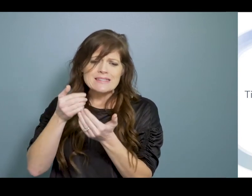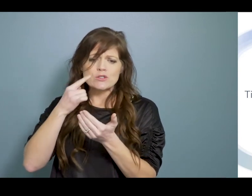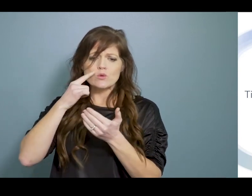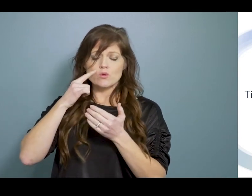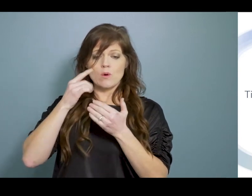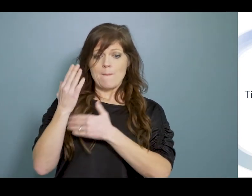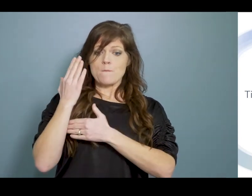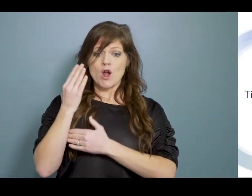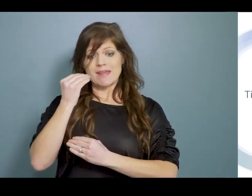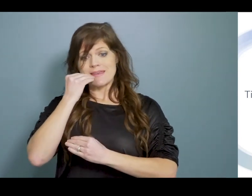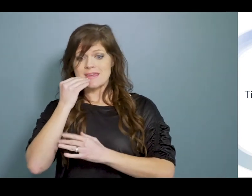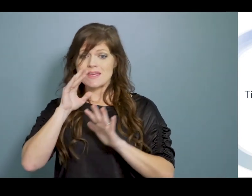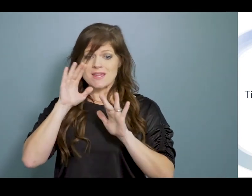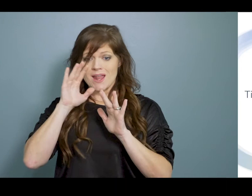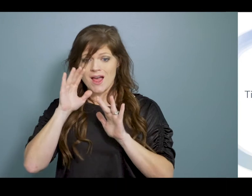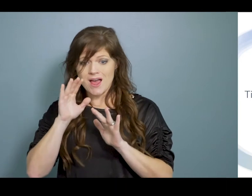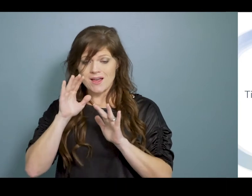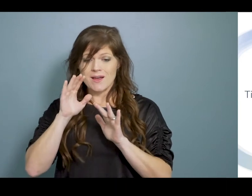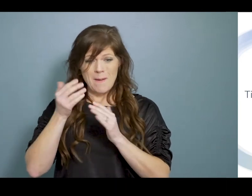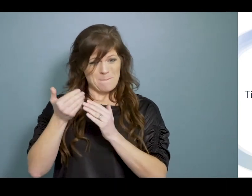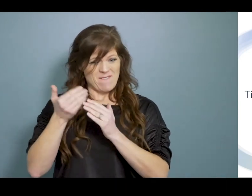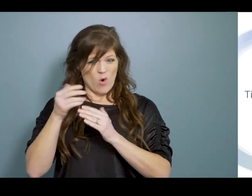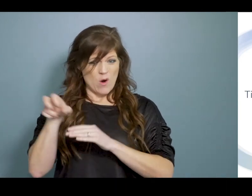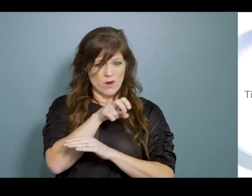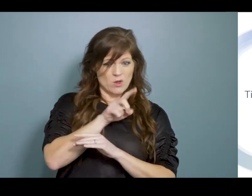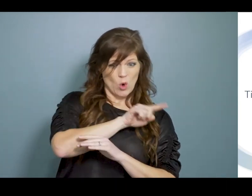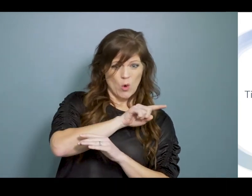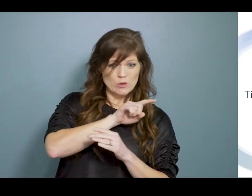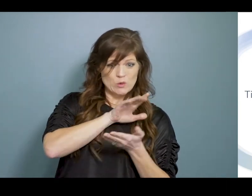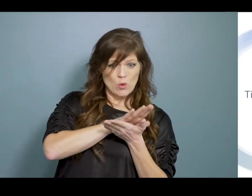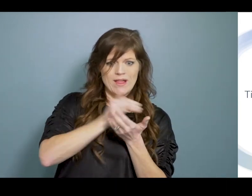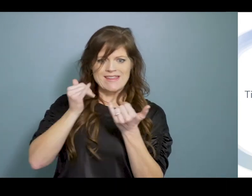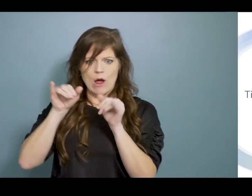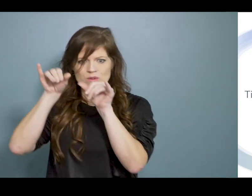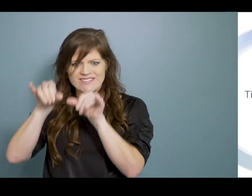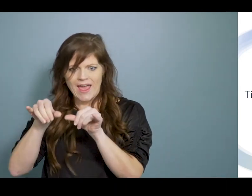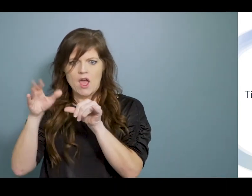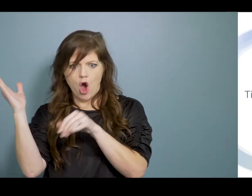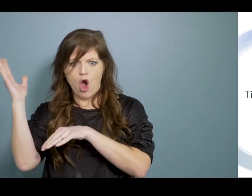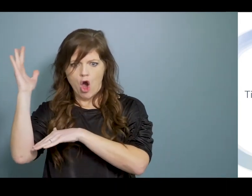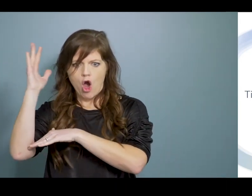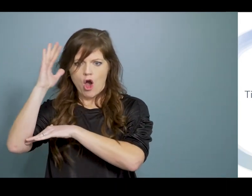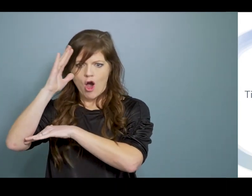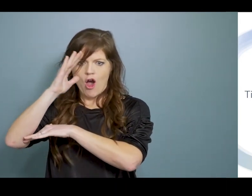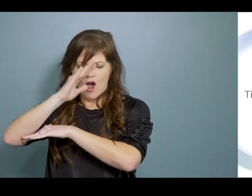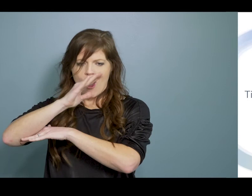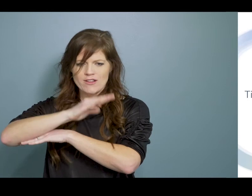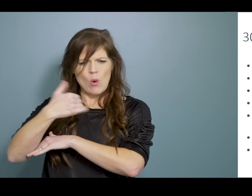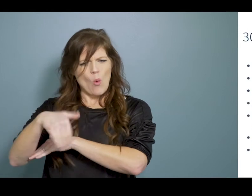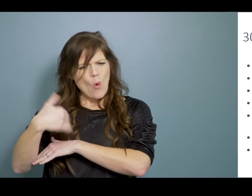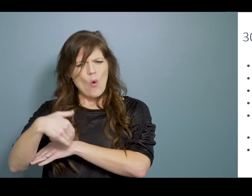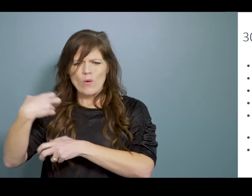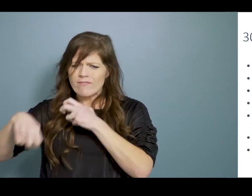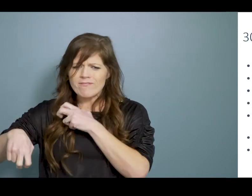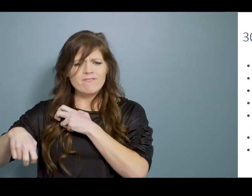about time and space and transitioning from one area to another. One